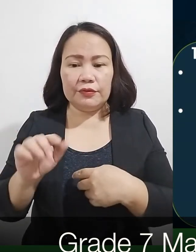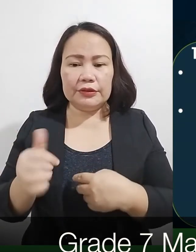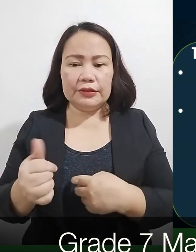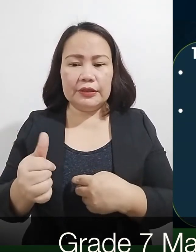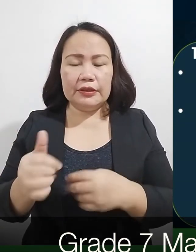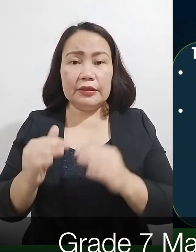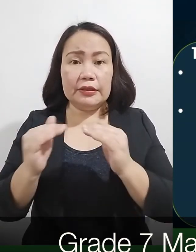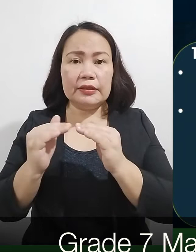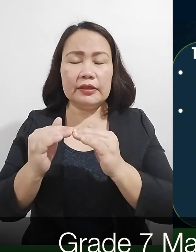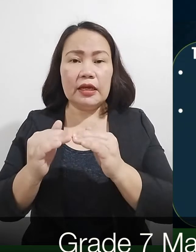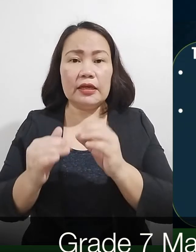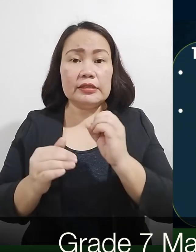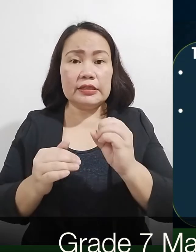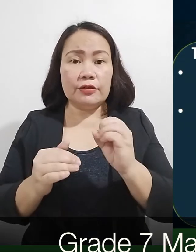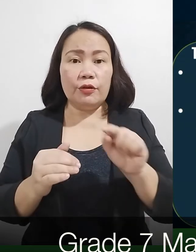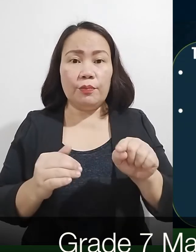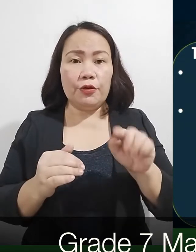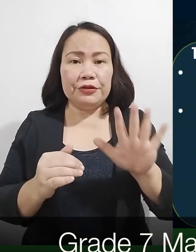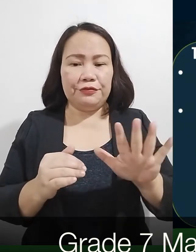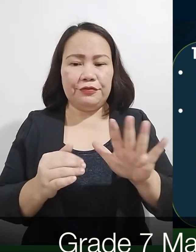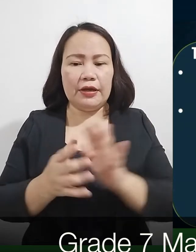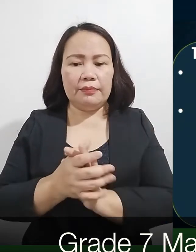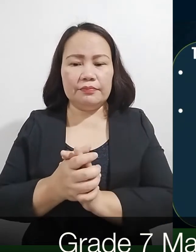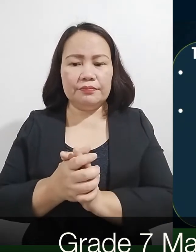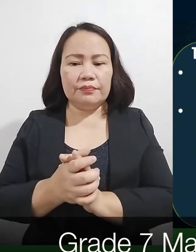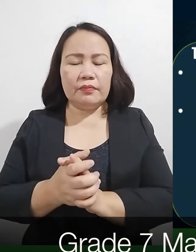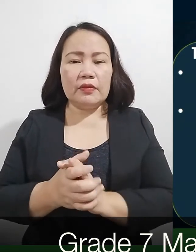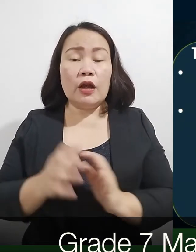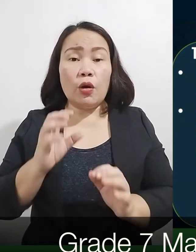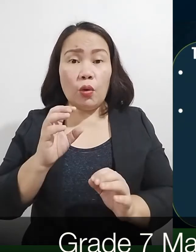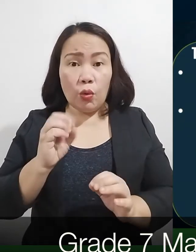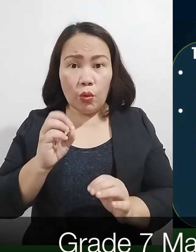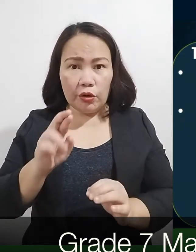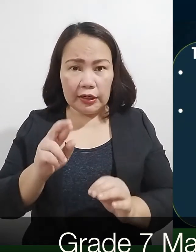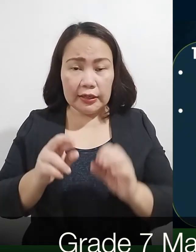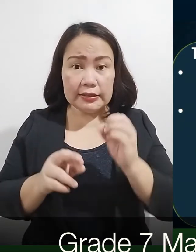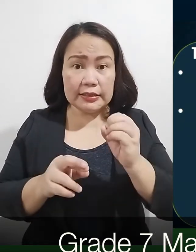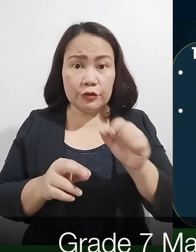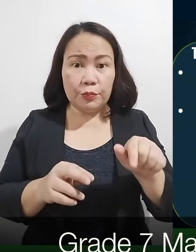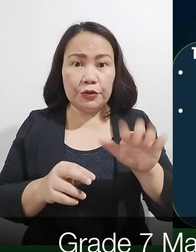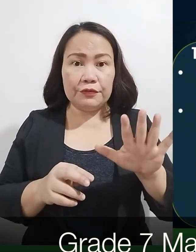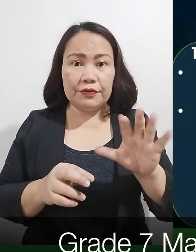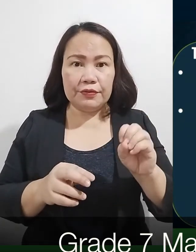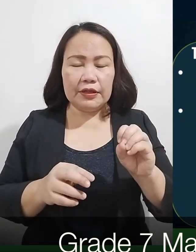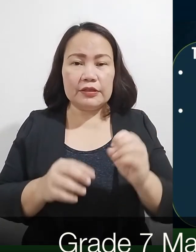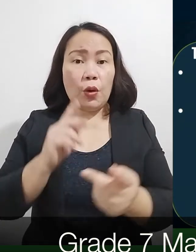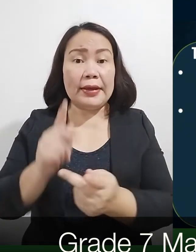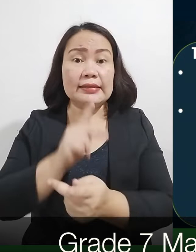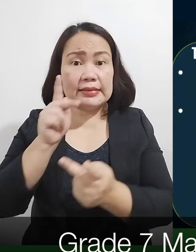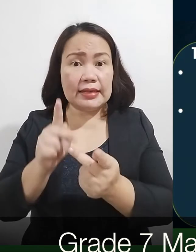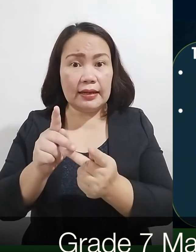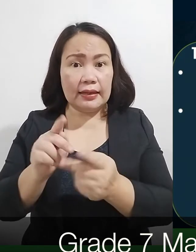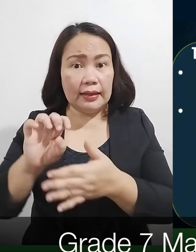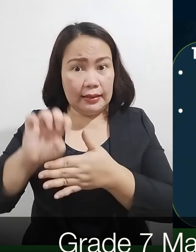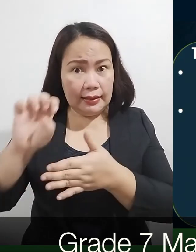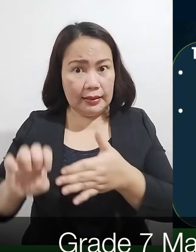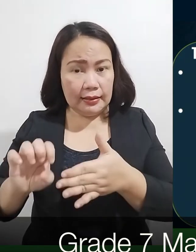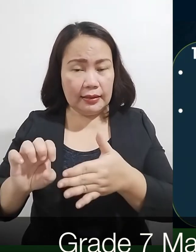going to divide this, that is 0.5 or 0.50. Alright? So, eksakto